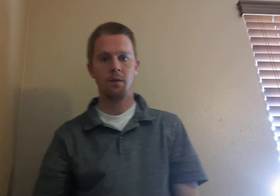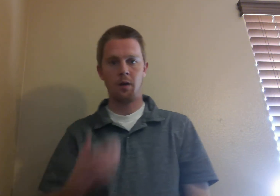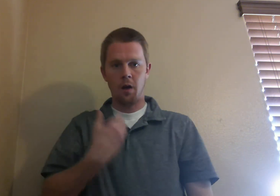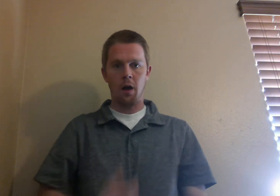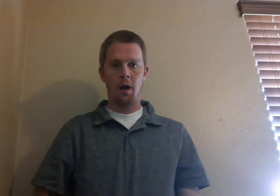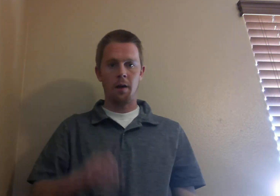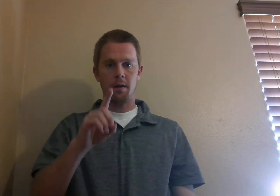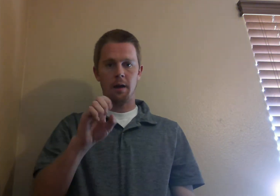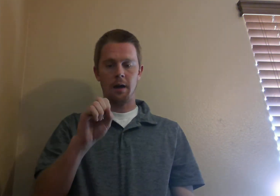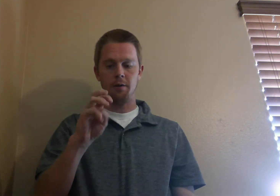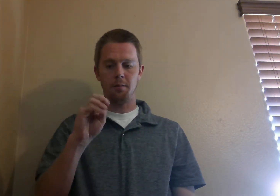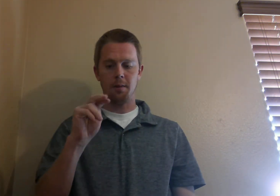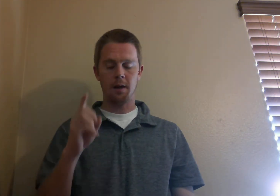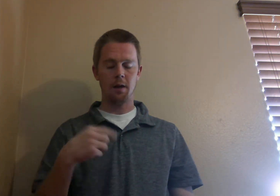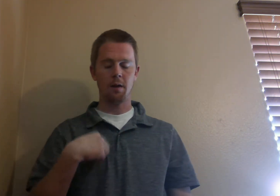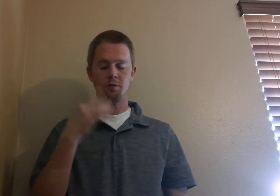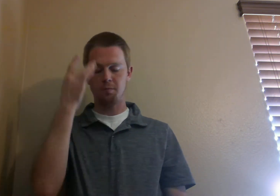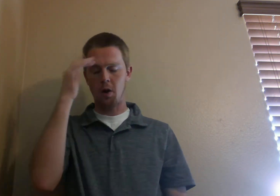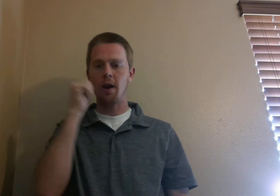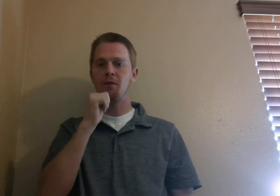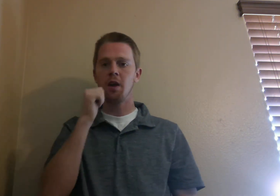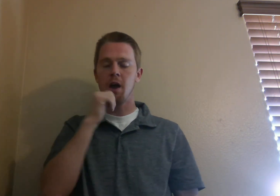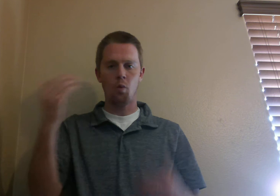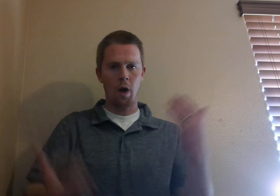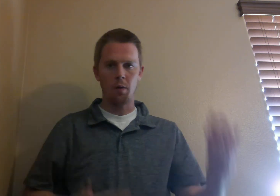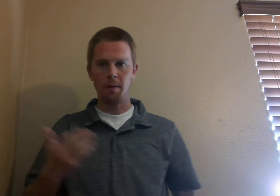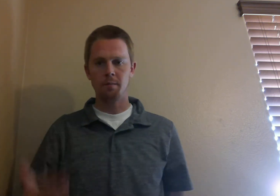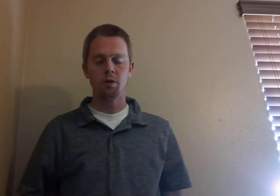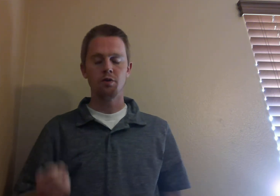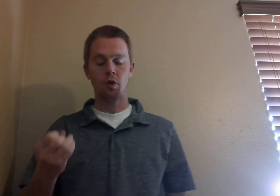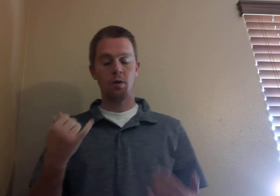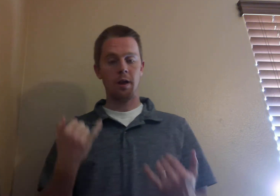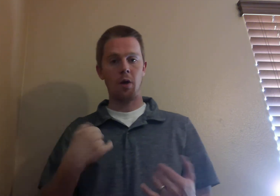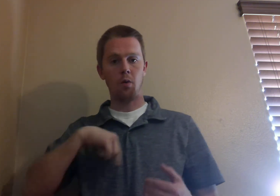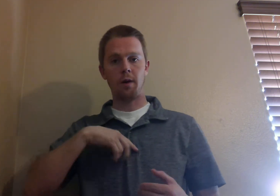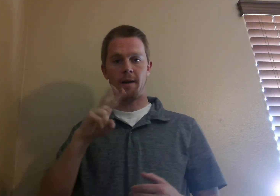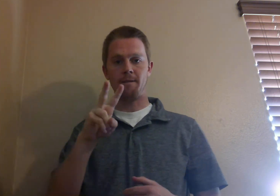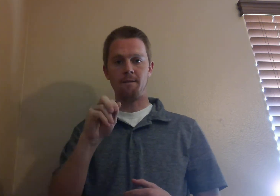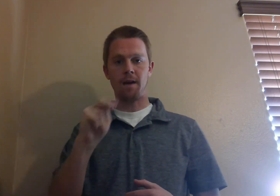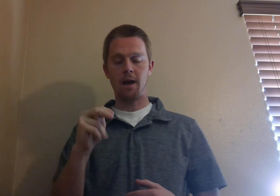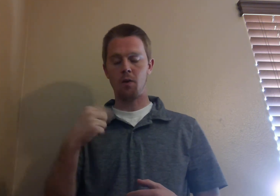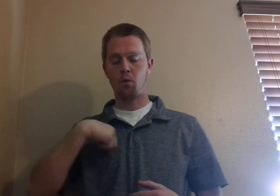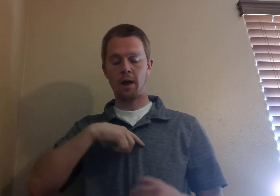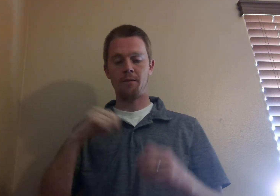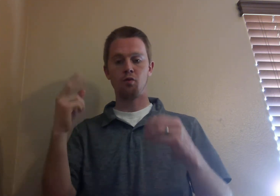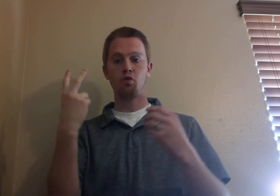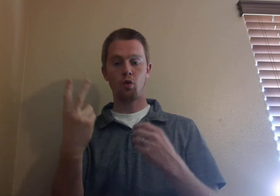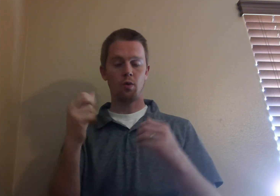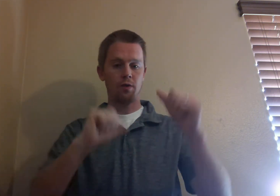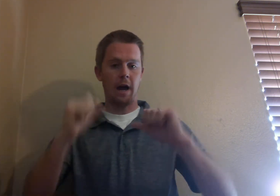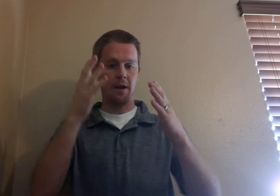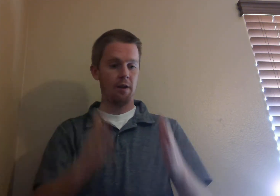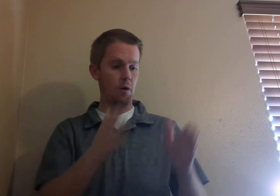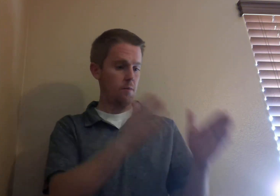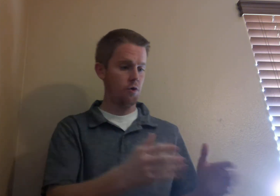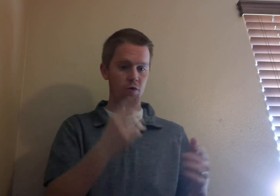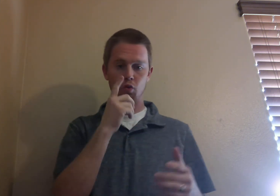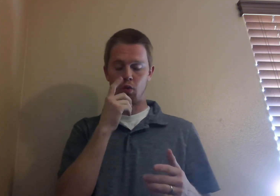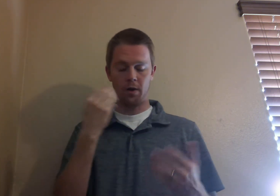Hey, it's me, Destin. Welcome back to Smarter Every Day. So today we're in the rocket van, and I've got two little science helpers here, right? Yes. Are you wearing your seatbelts? Yes, sir.